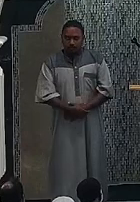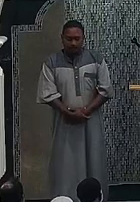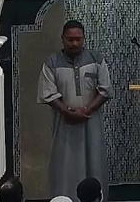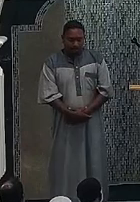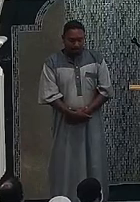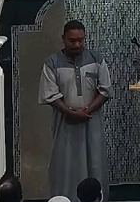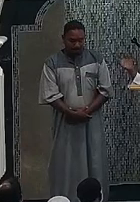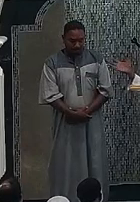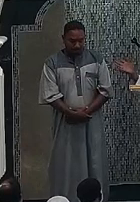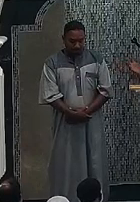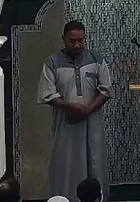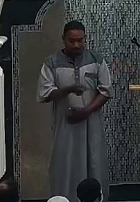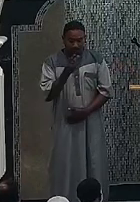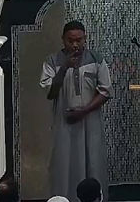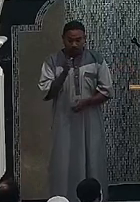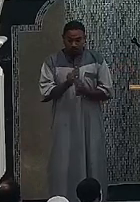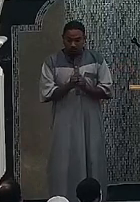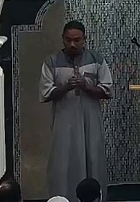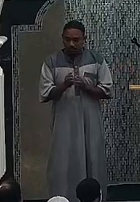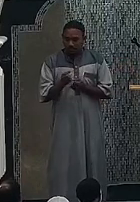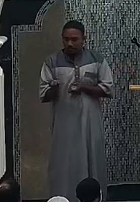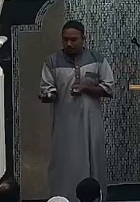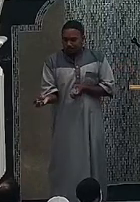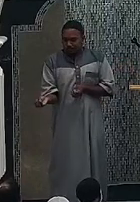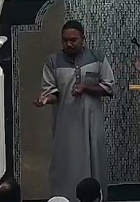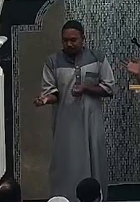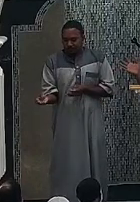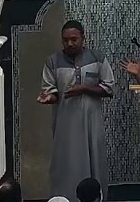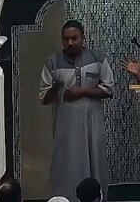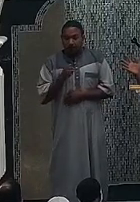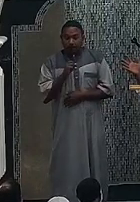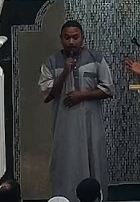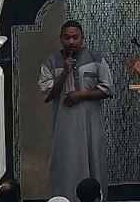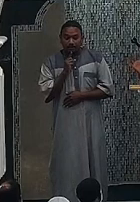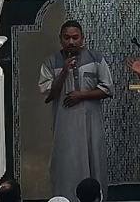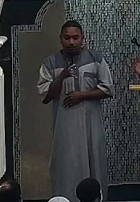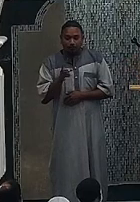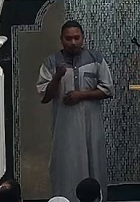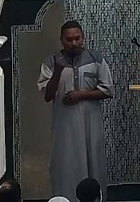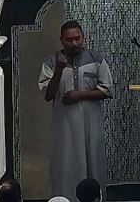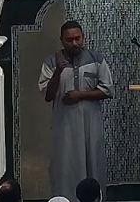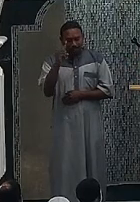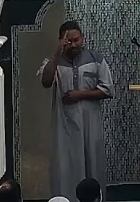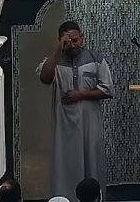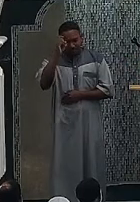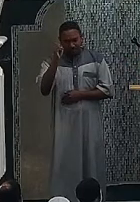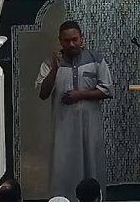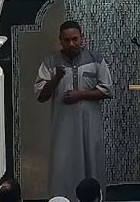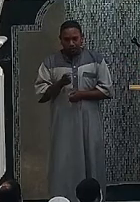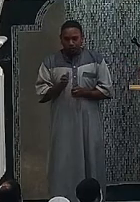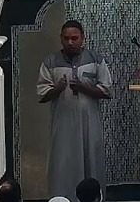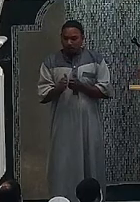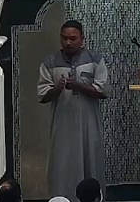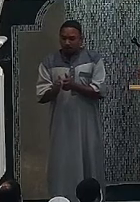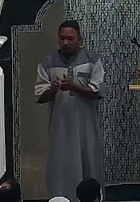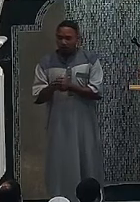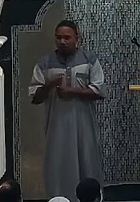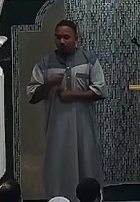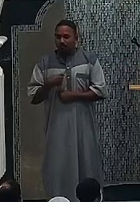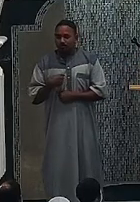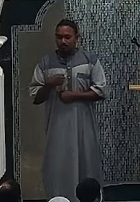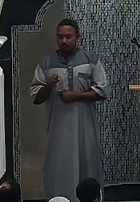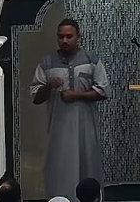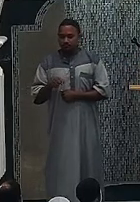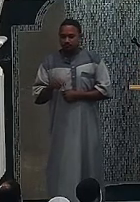signing, but it will be difficult to follow him, even if you watch him. You try and figure out what he's saying, because the structure of sign language